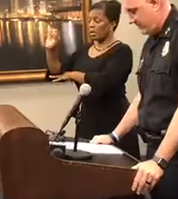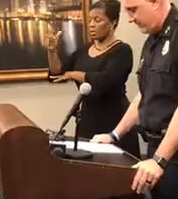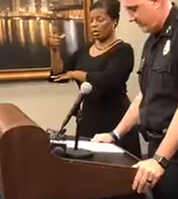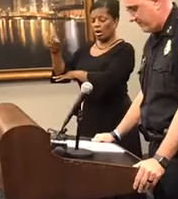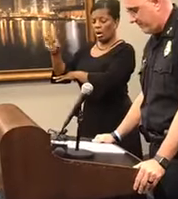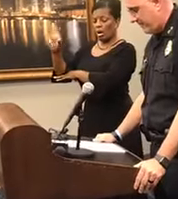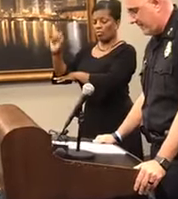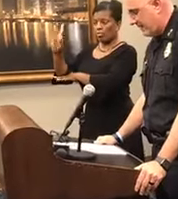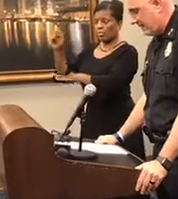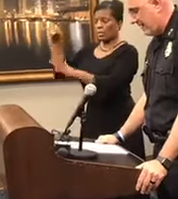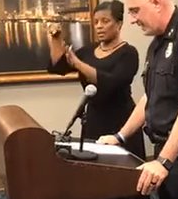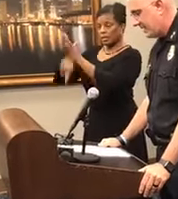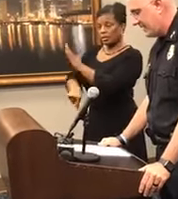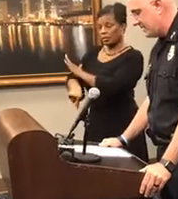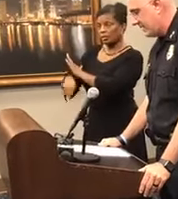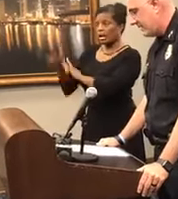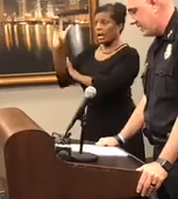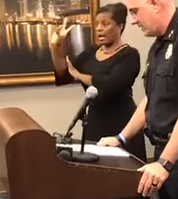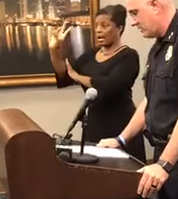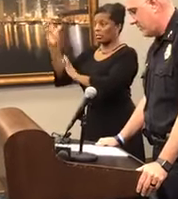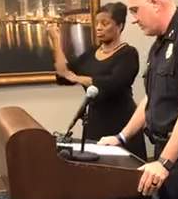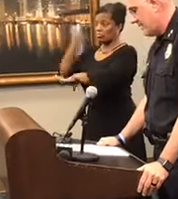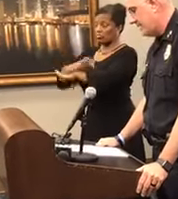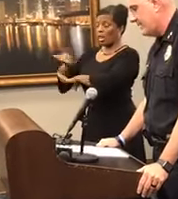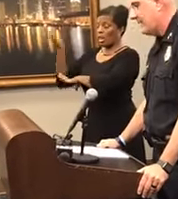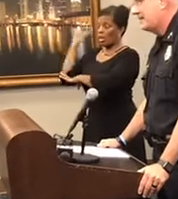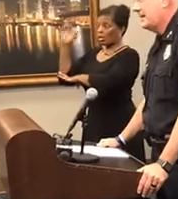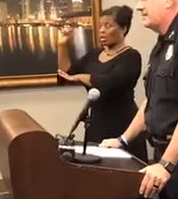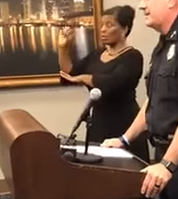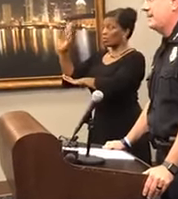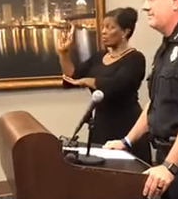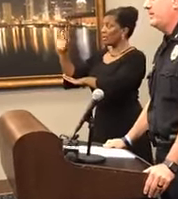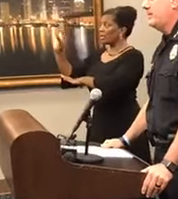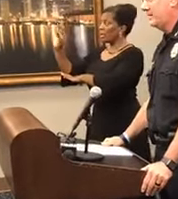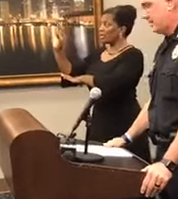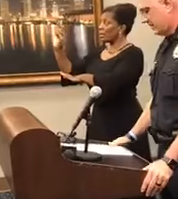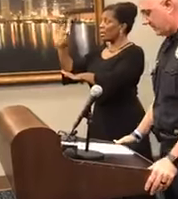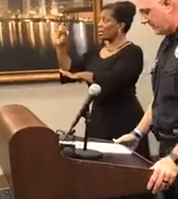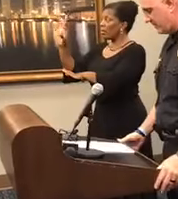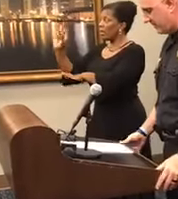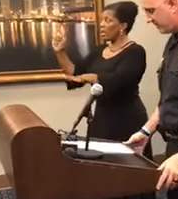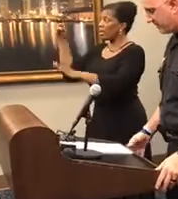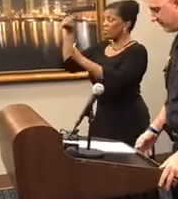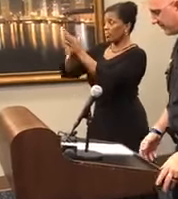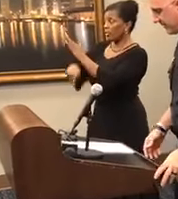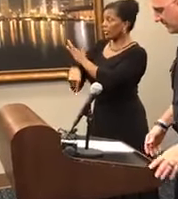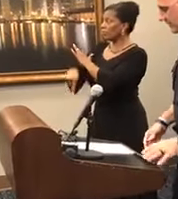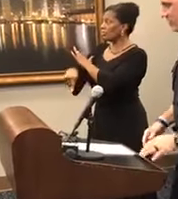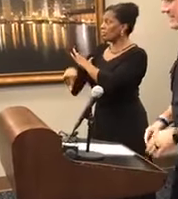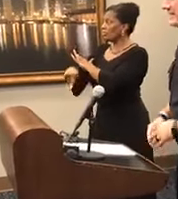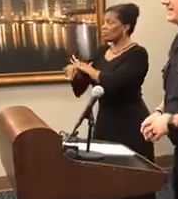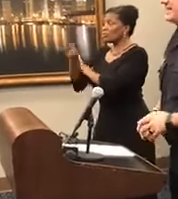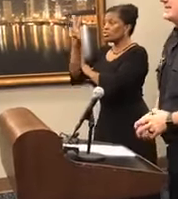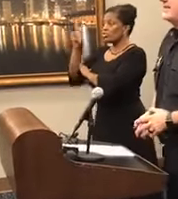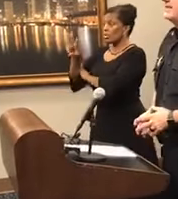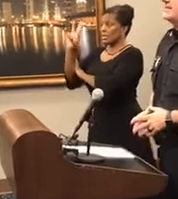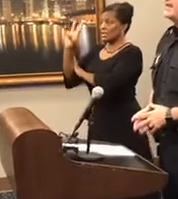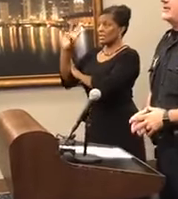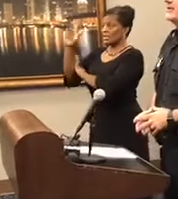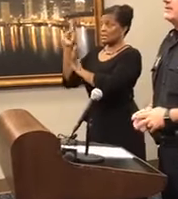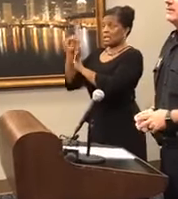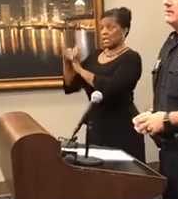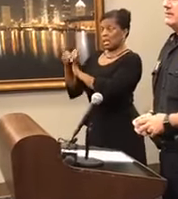was murdered. 8 days later, on October 19th, Anthony Nyboa murdered. 26